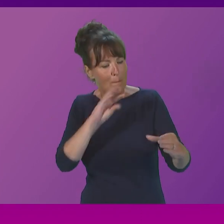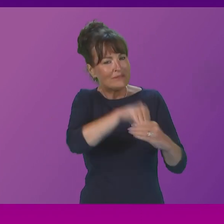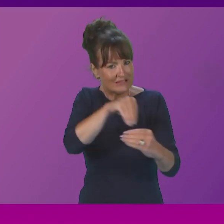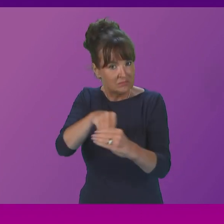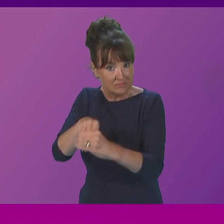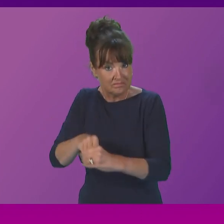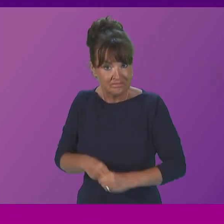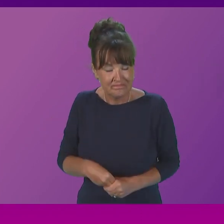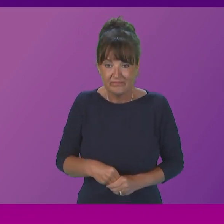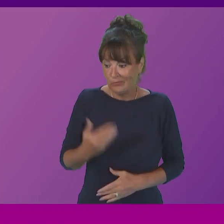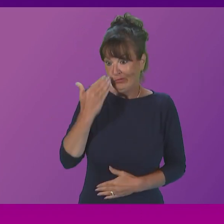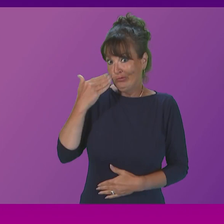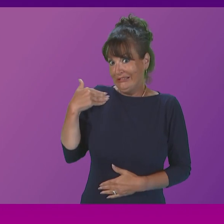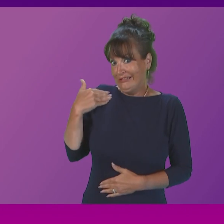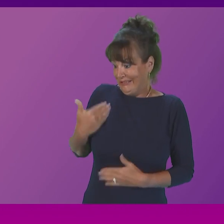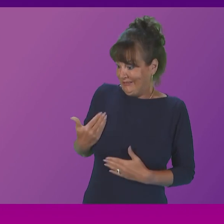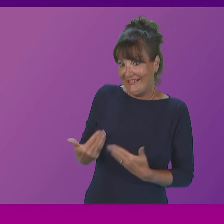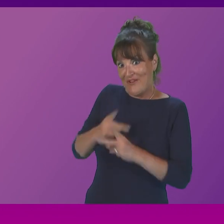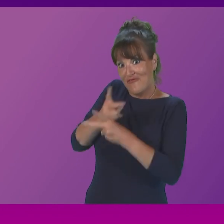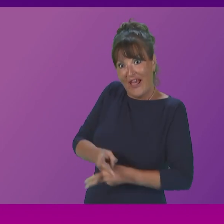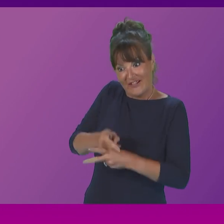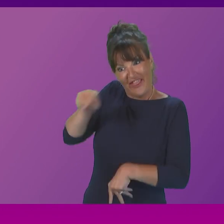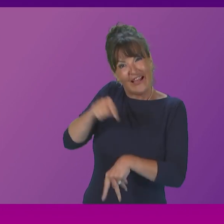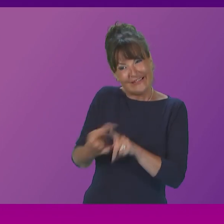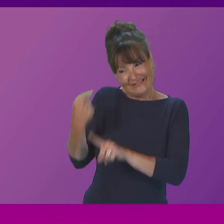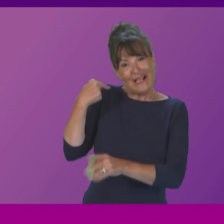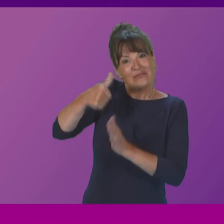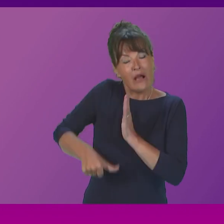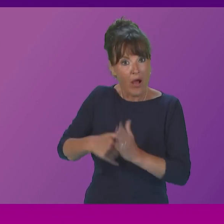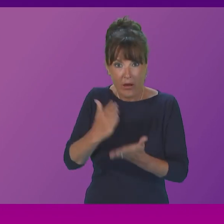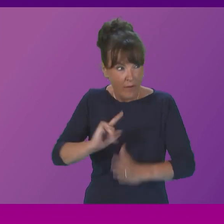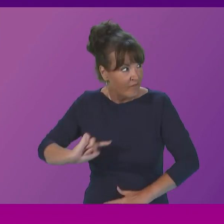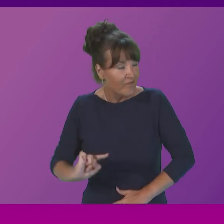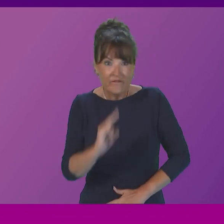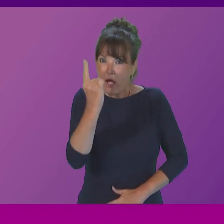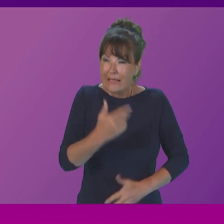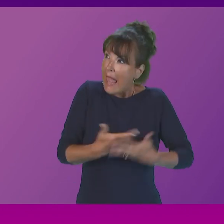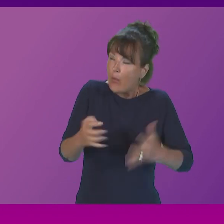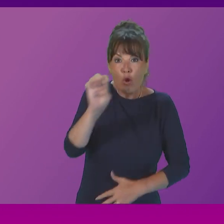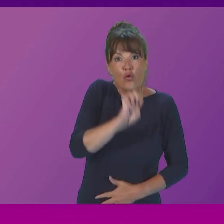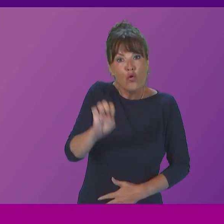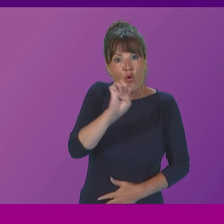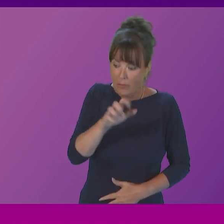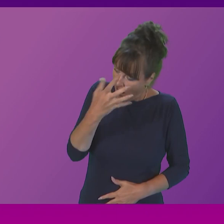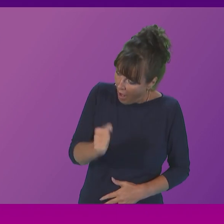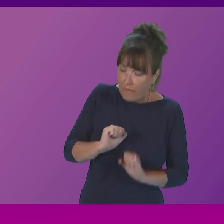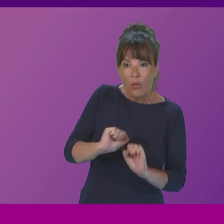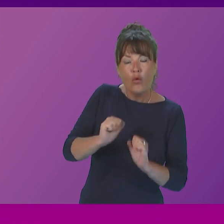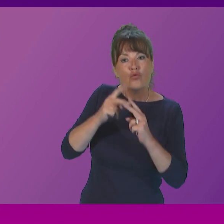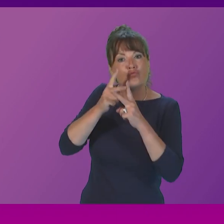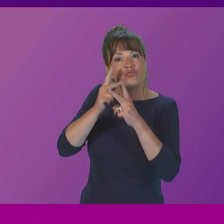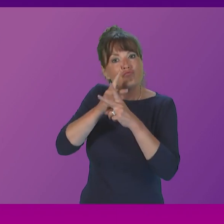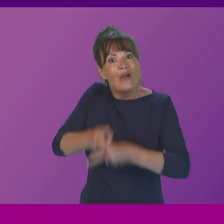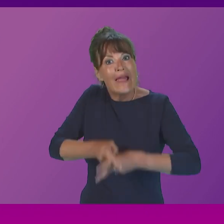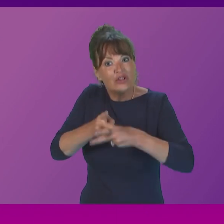The recently reopened creche was, at the time of its introduction, the first of its kind in Europe, the first in any